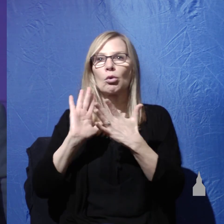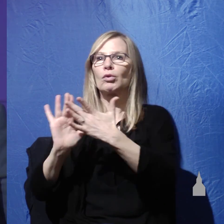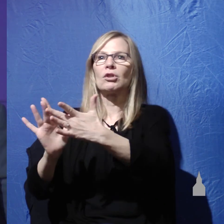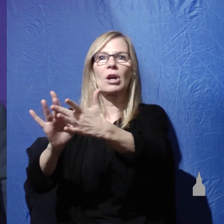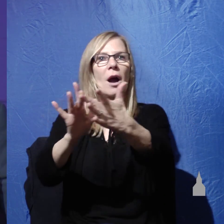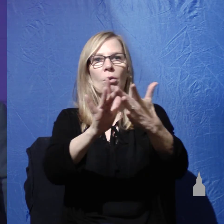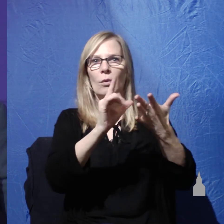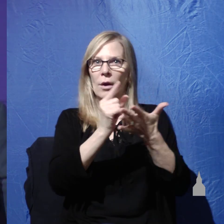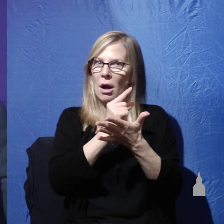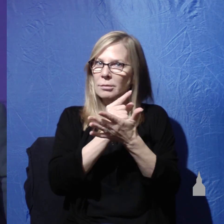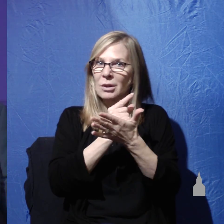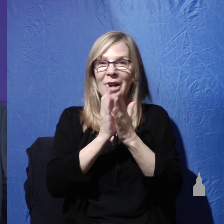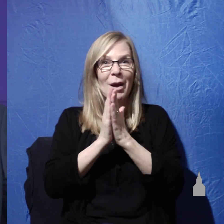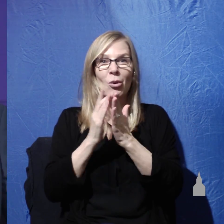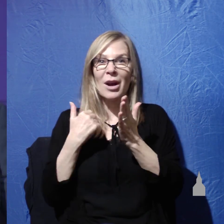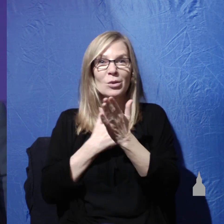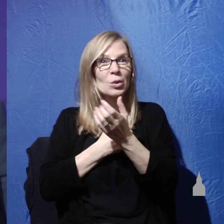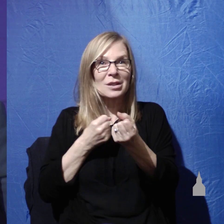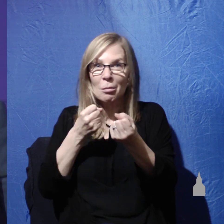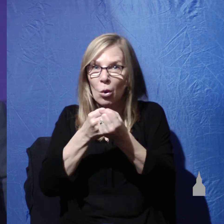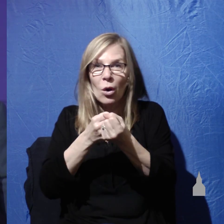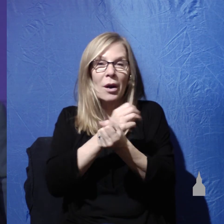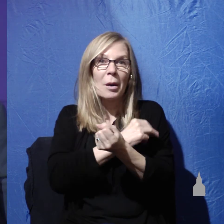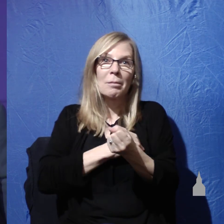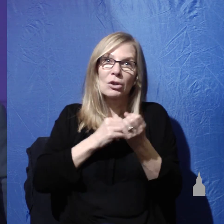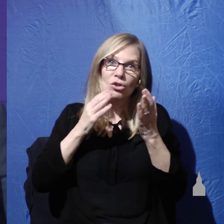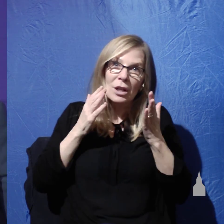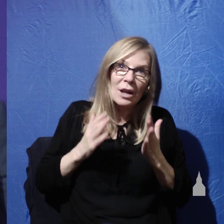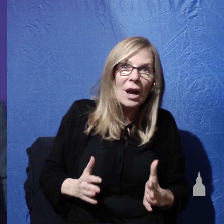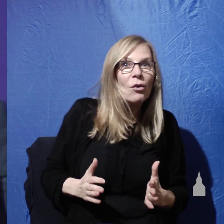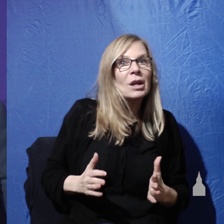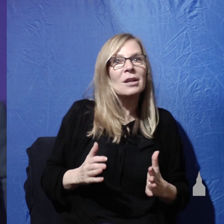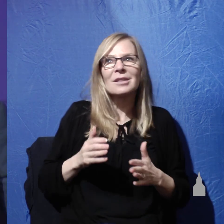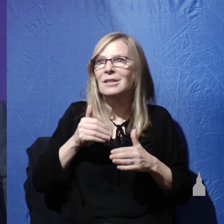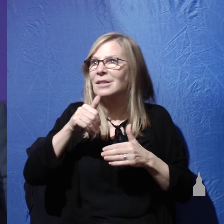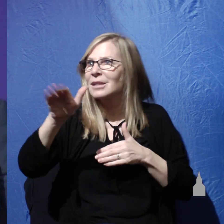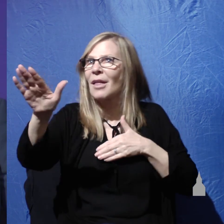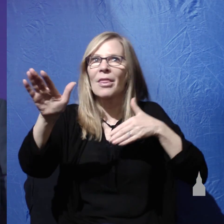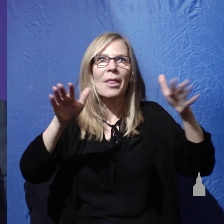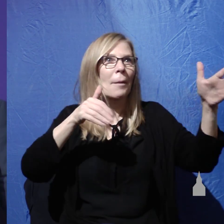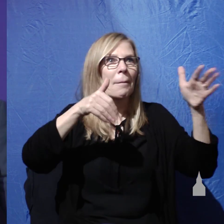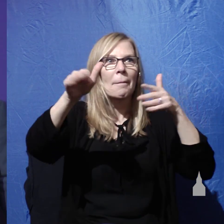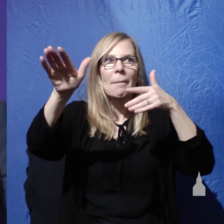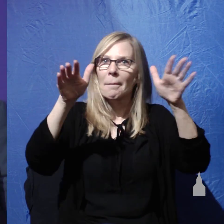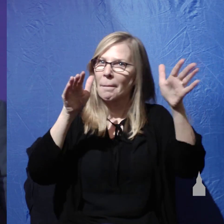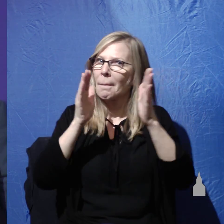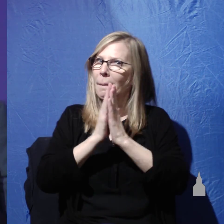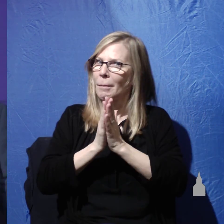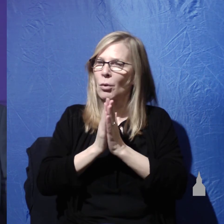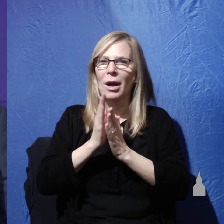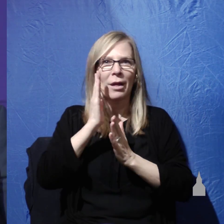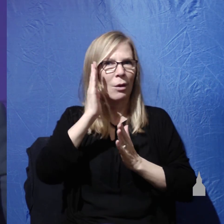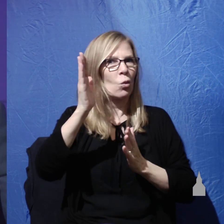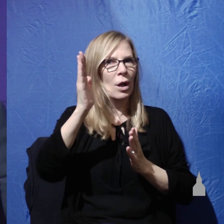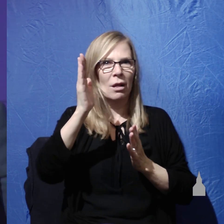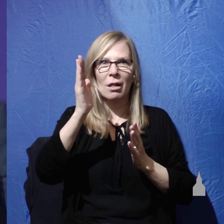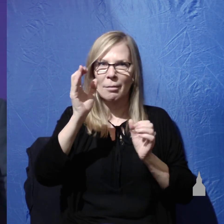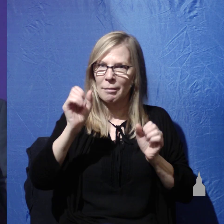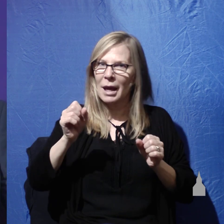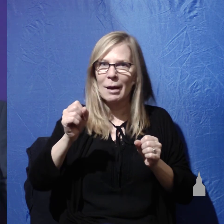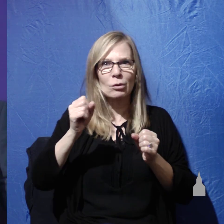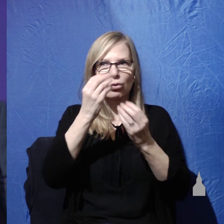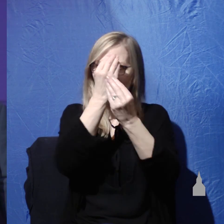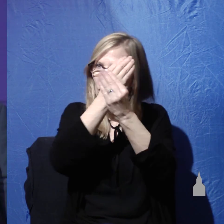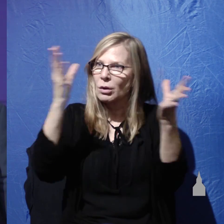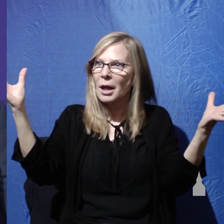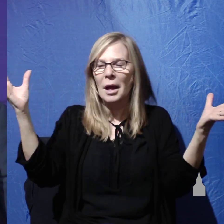with the gospel. I pray that as we support missionaries and send them out, I pray that they will be able to